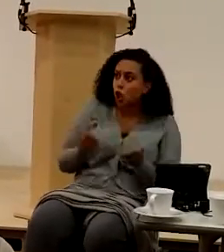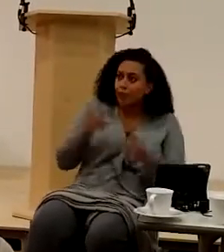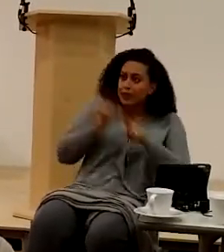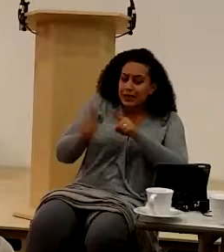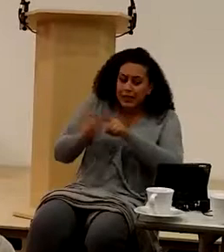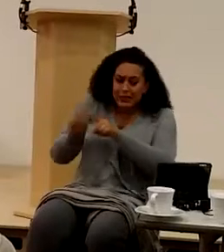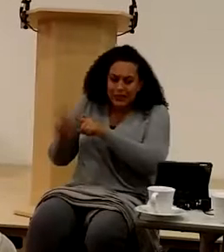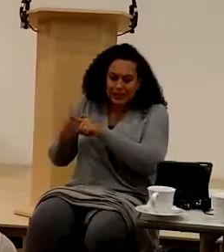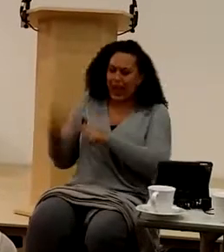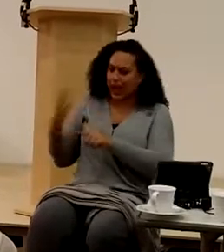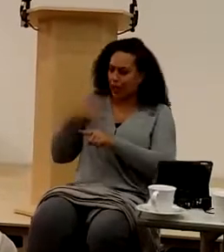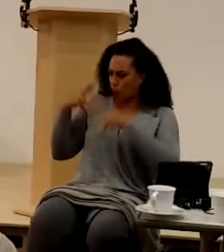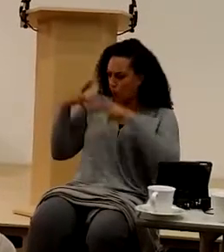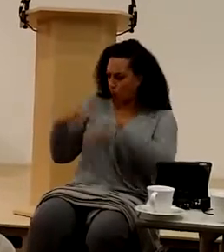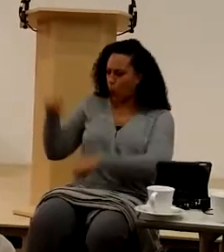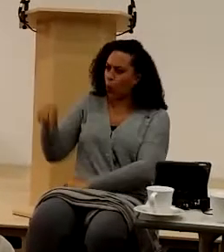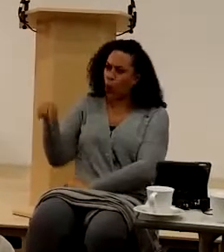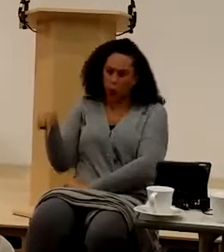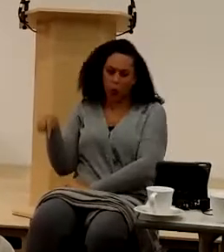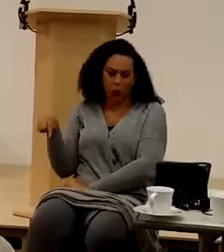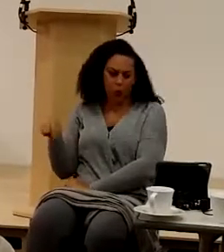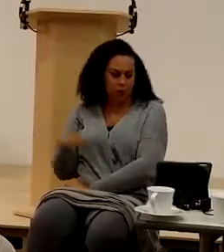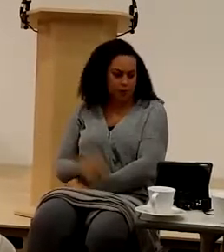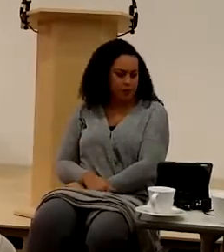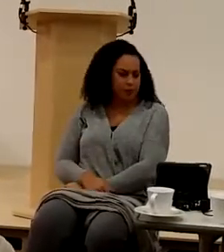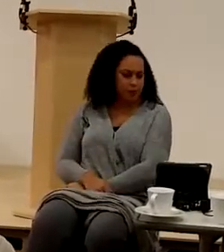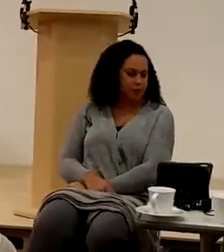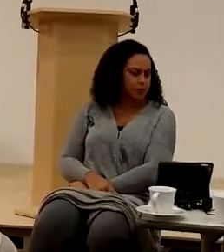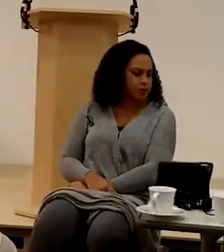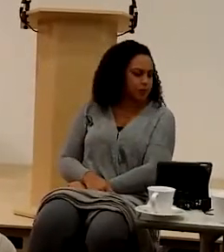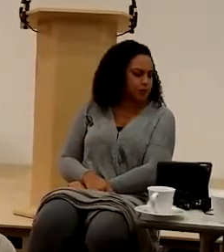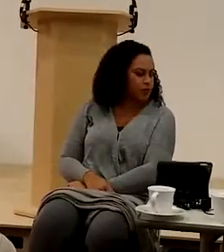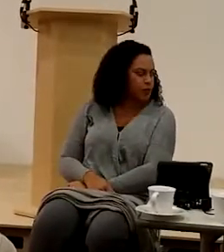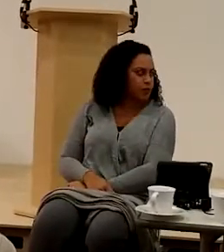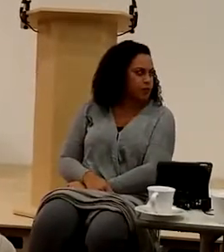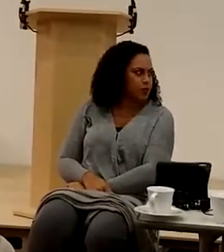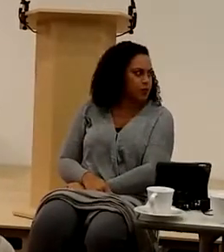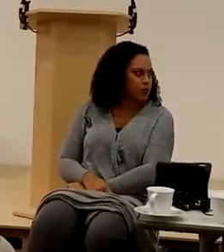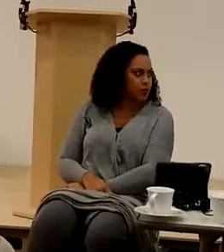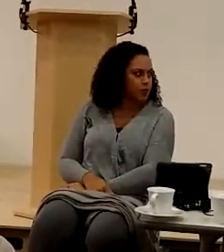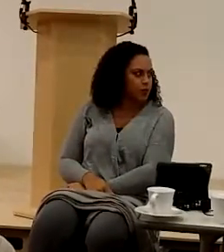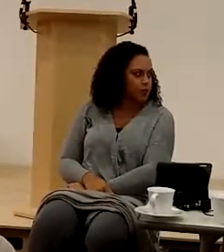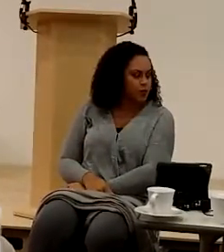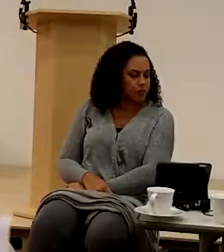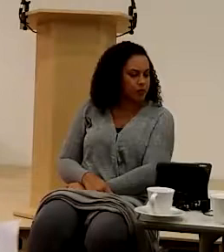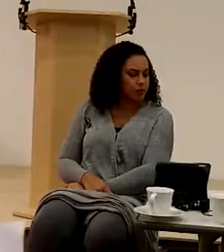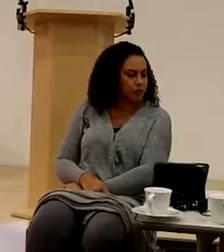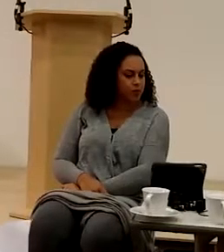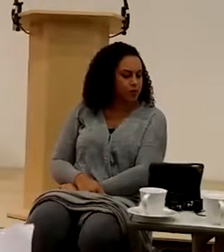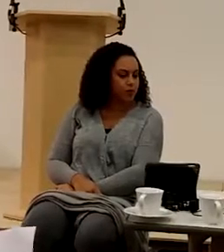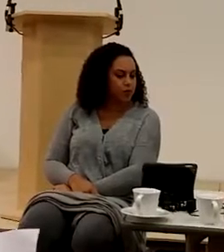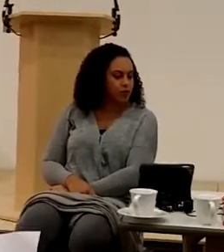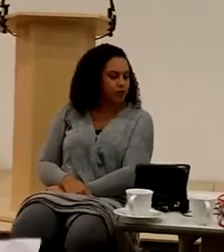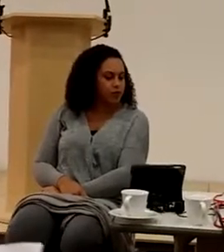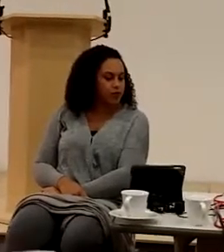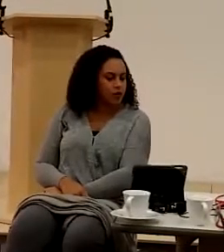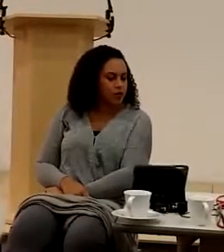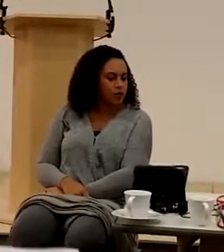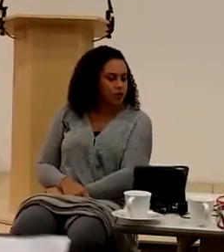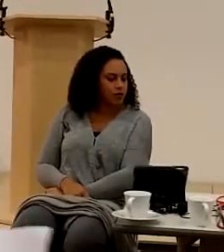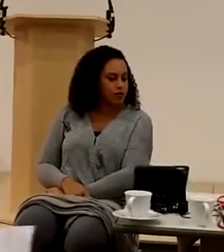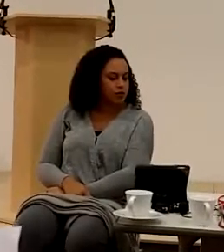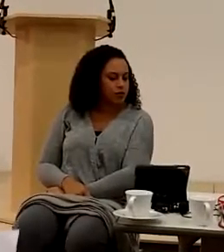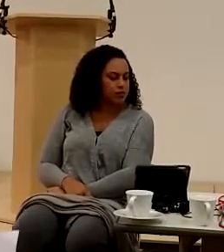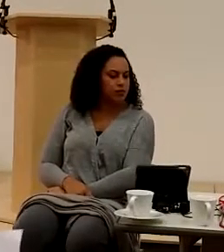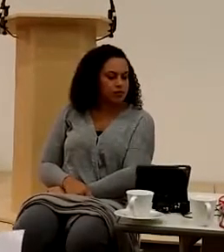services, which moves them away from the original idea of the